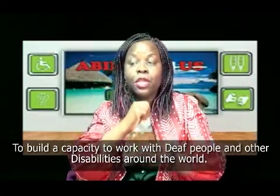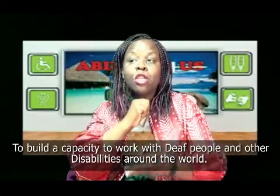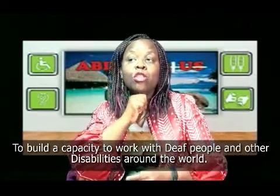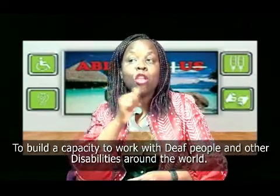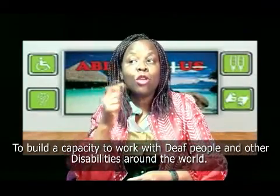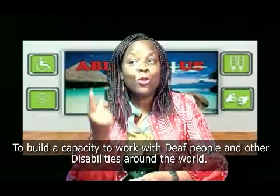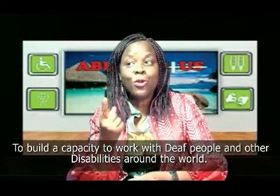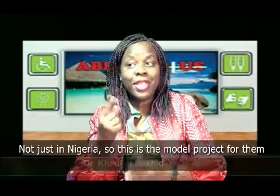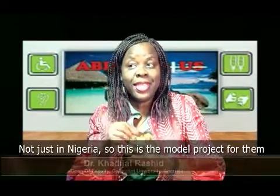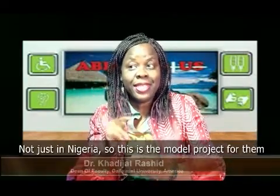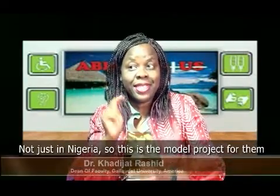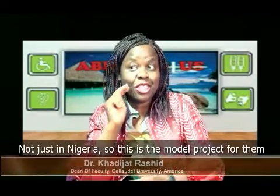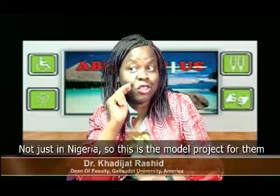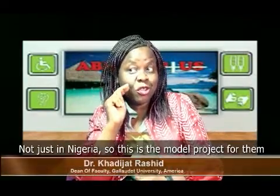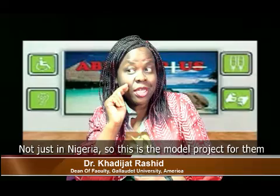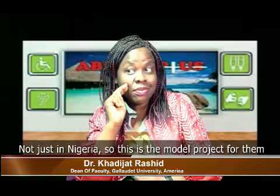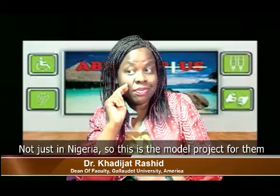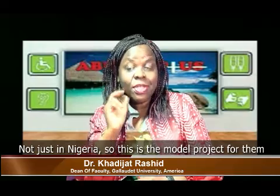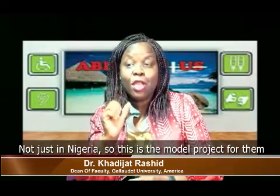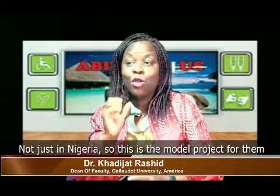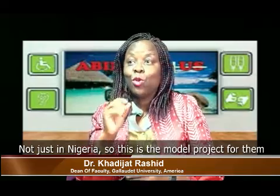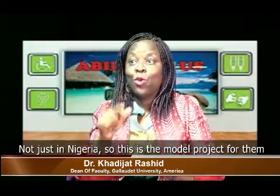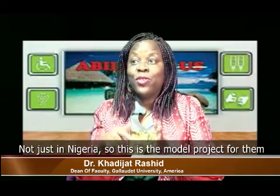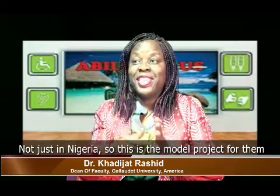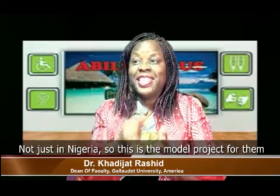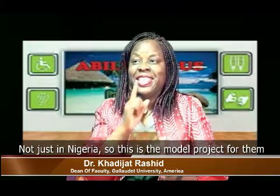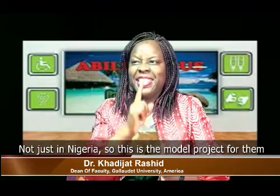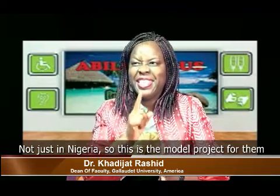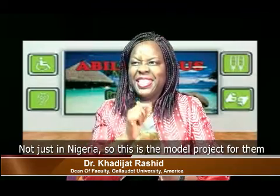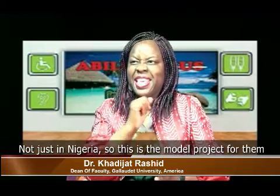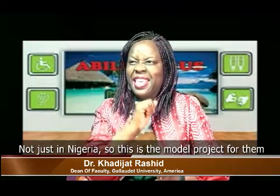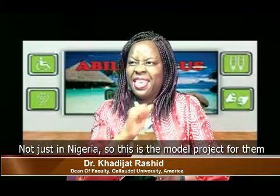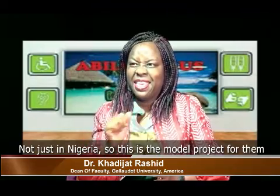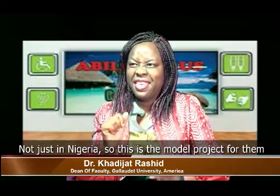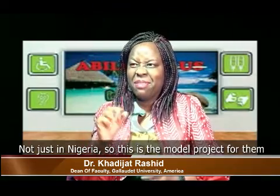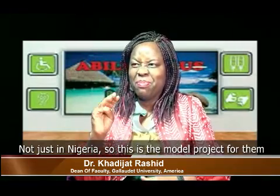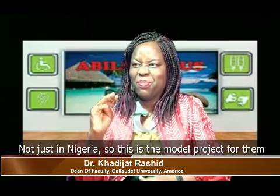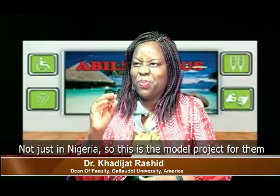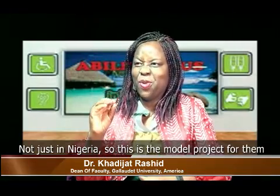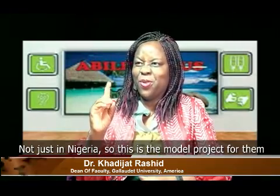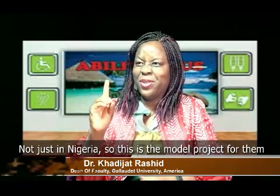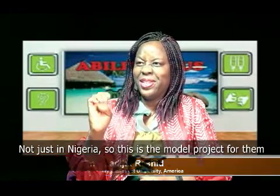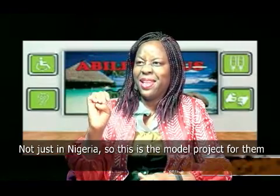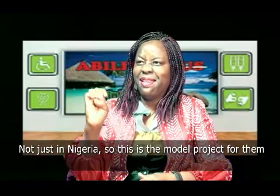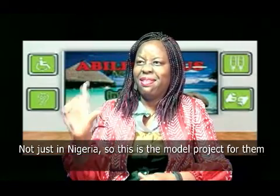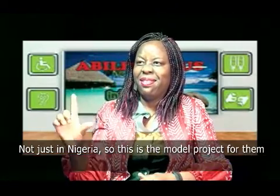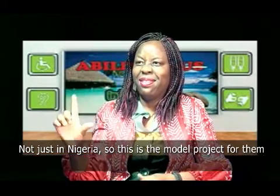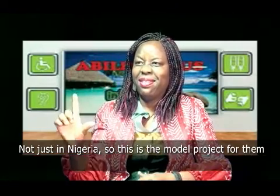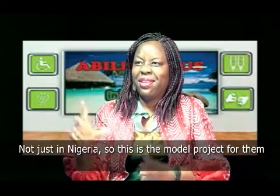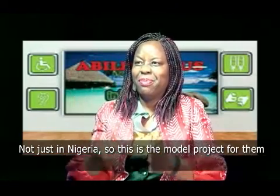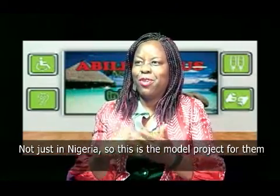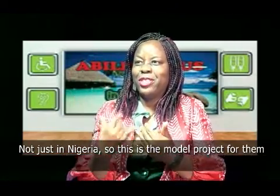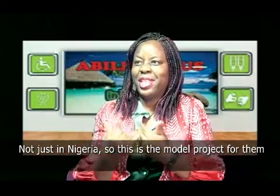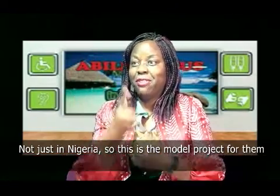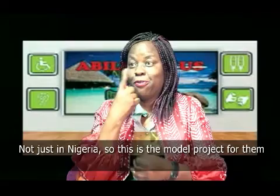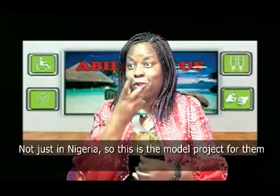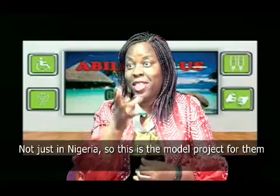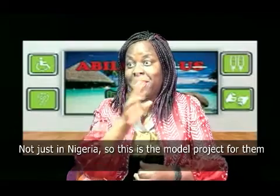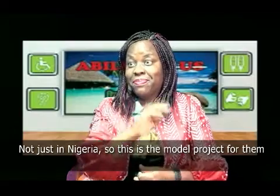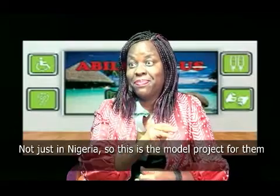world, not just in Nigeria. So this is a model project